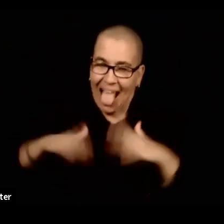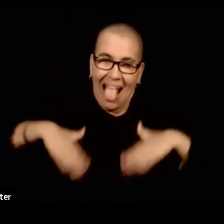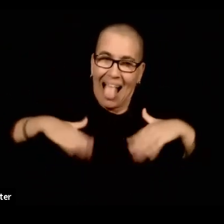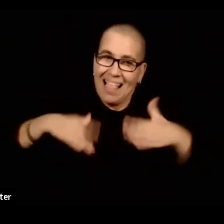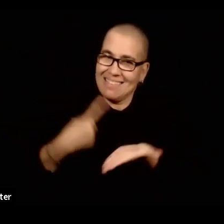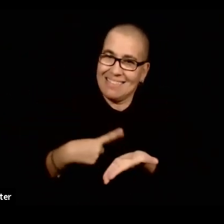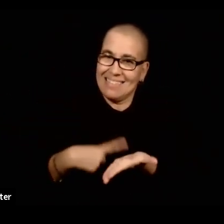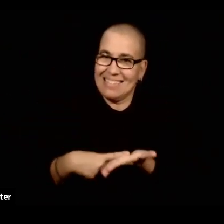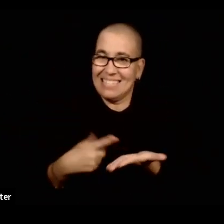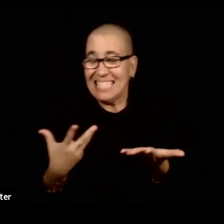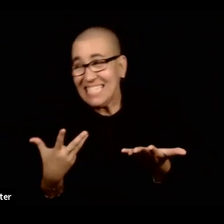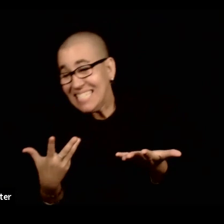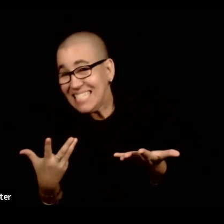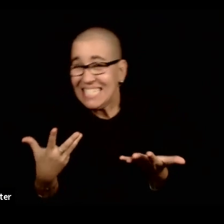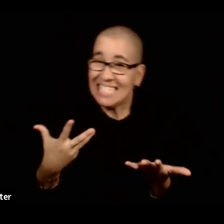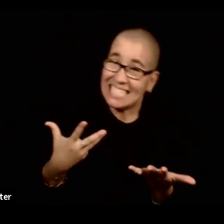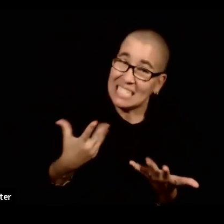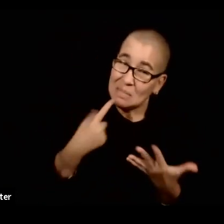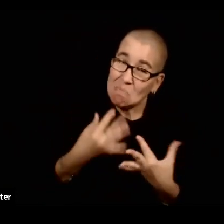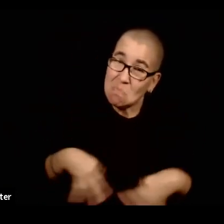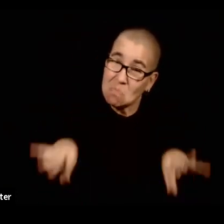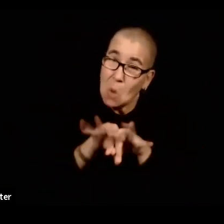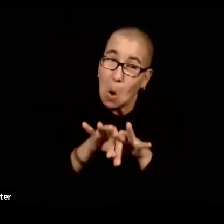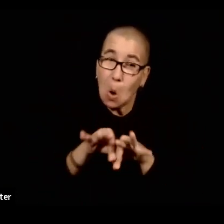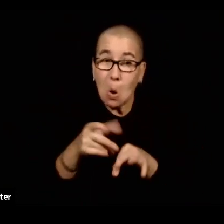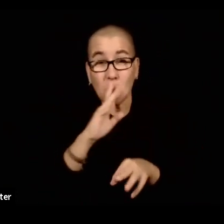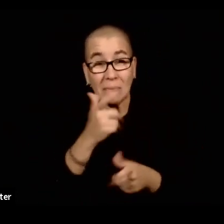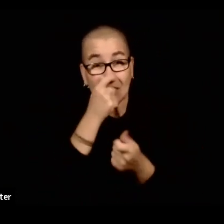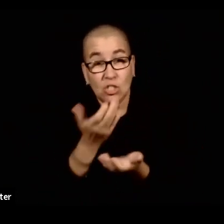suggestion or question about this particular event,